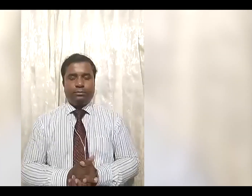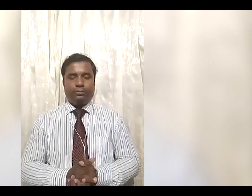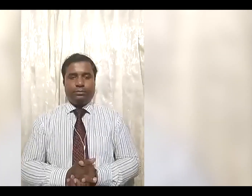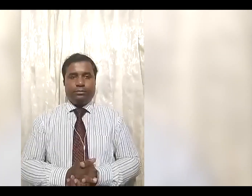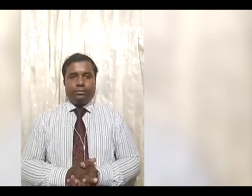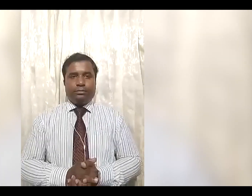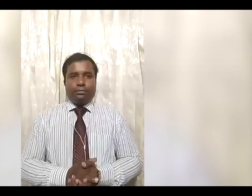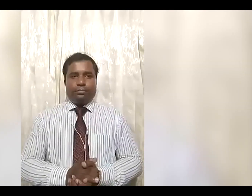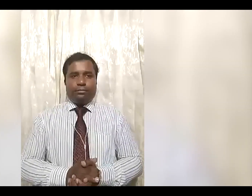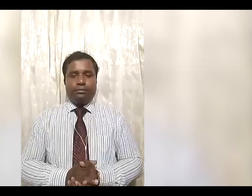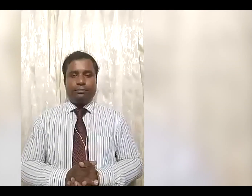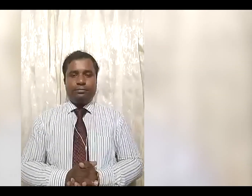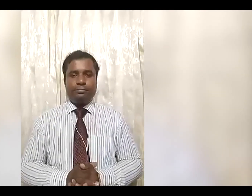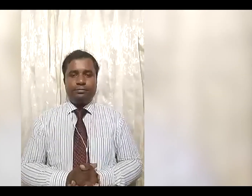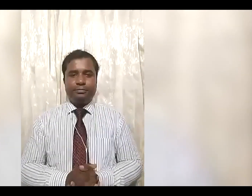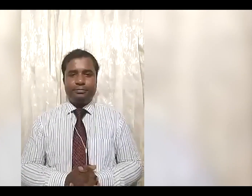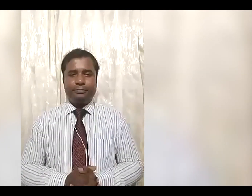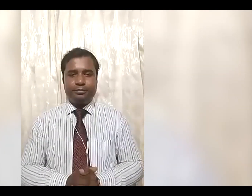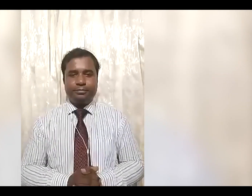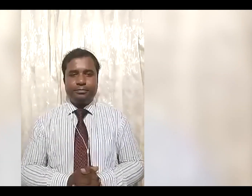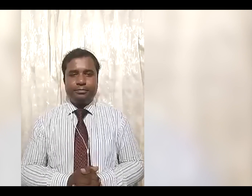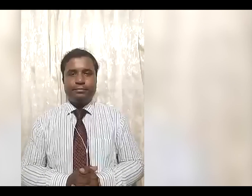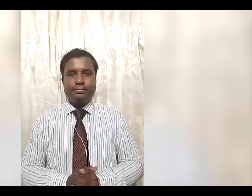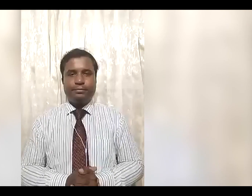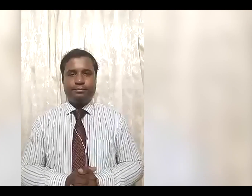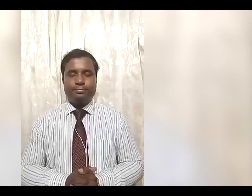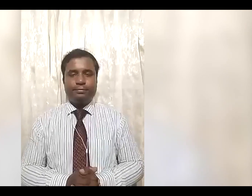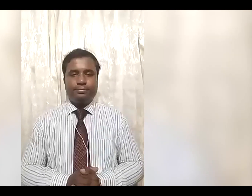disabilities generated or collected?